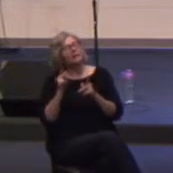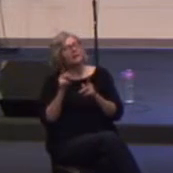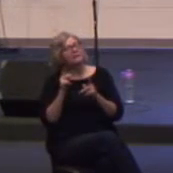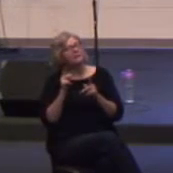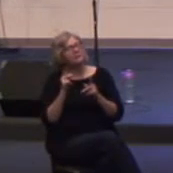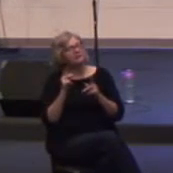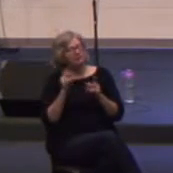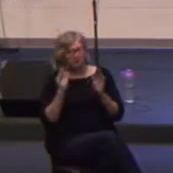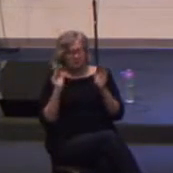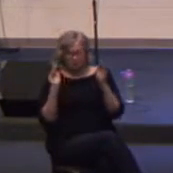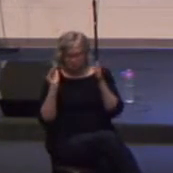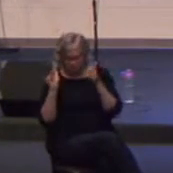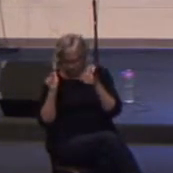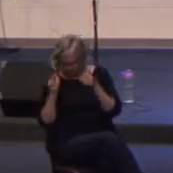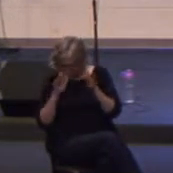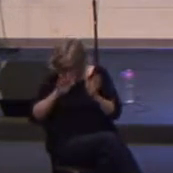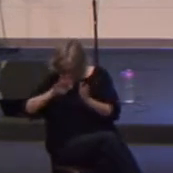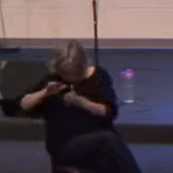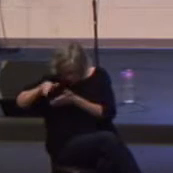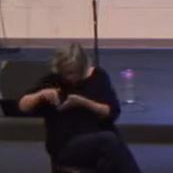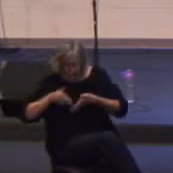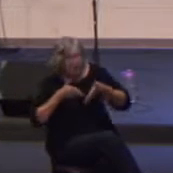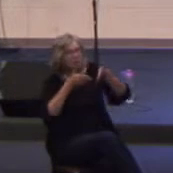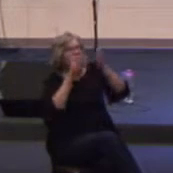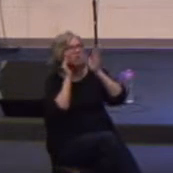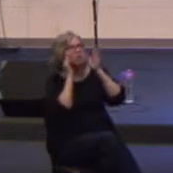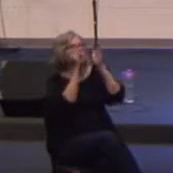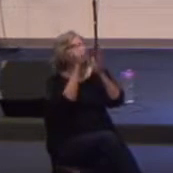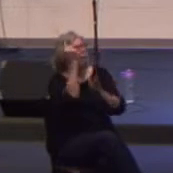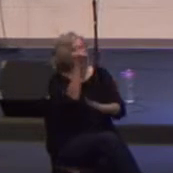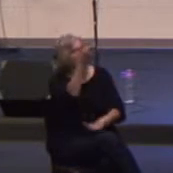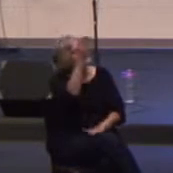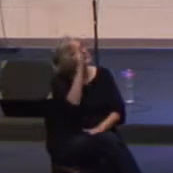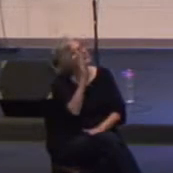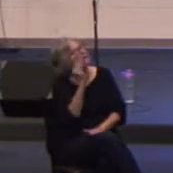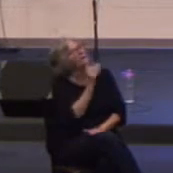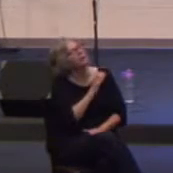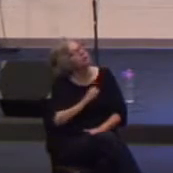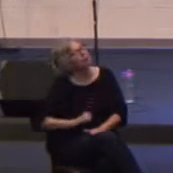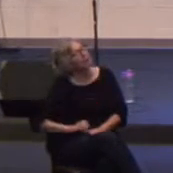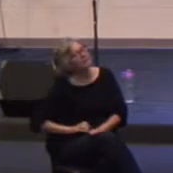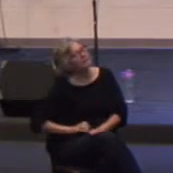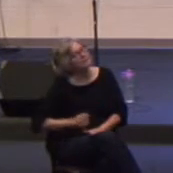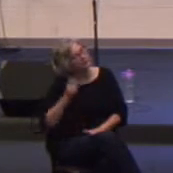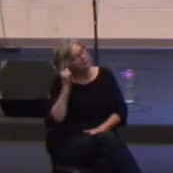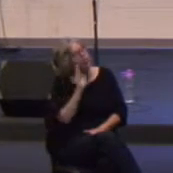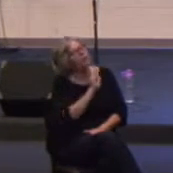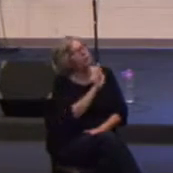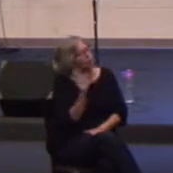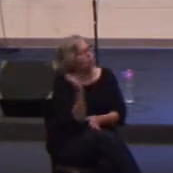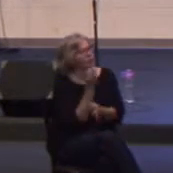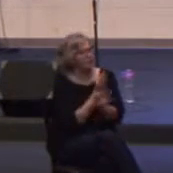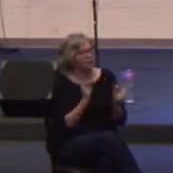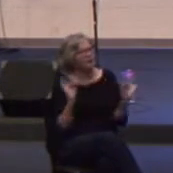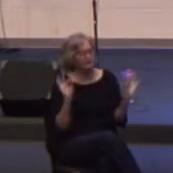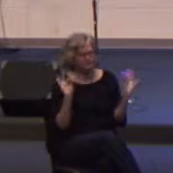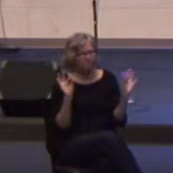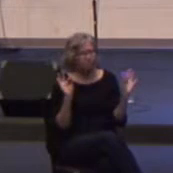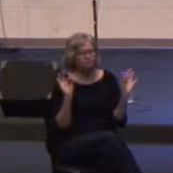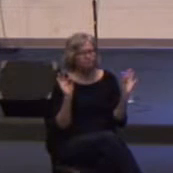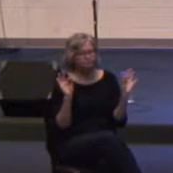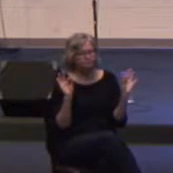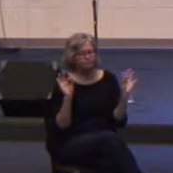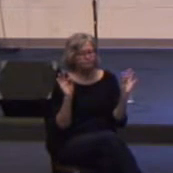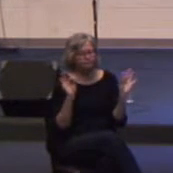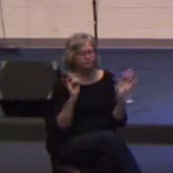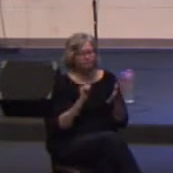wrong places and start looking only to God in Christ for your freedom? Because freedom